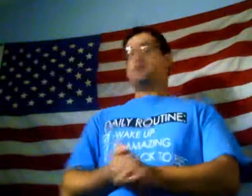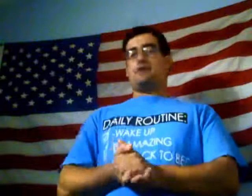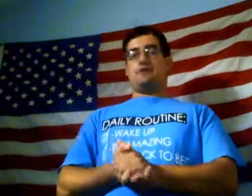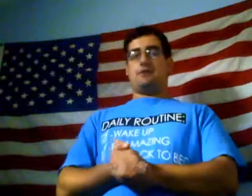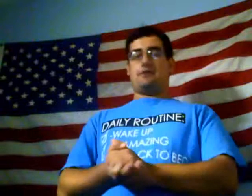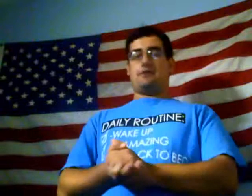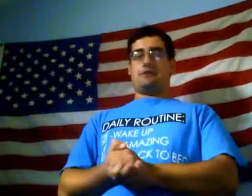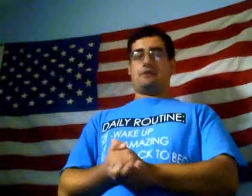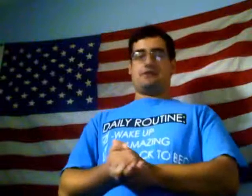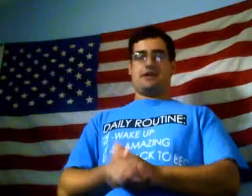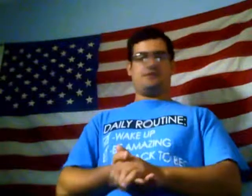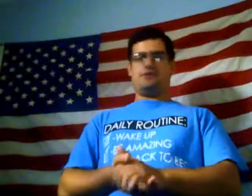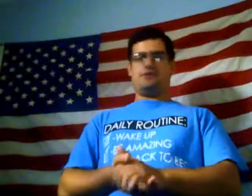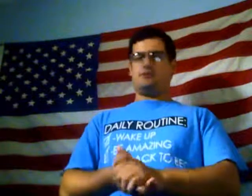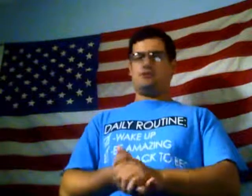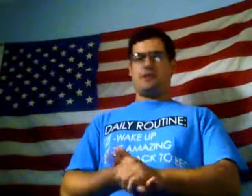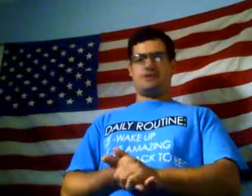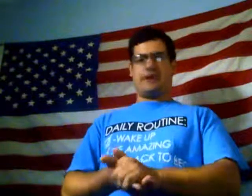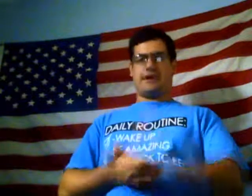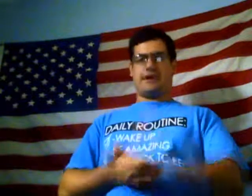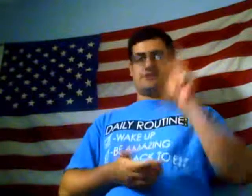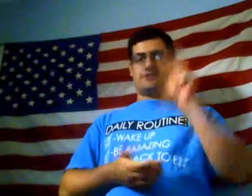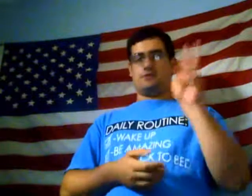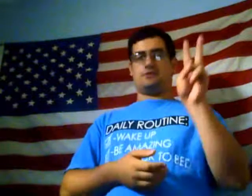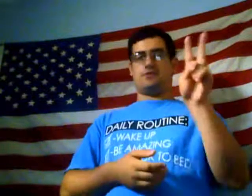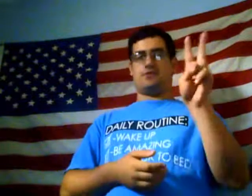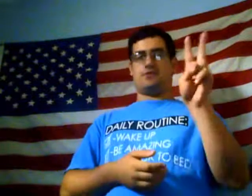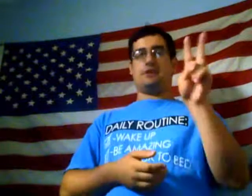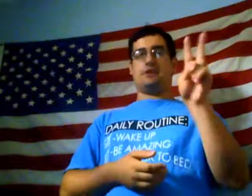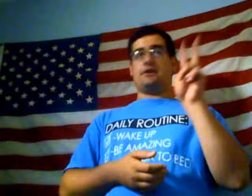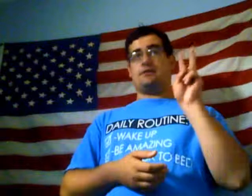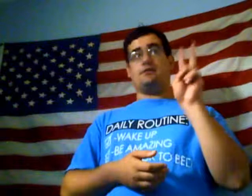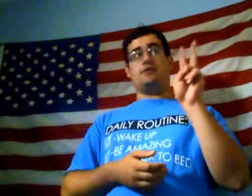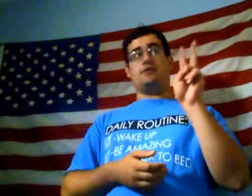The Republicans have two major candidates that want to run in the